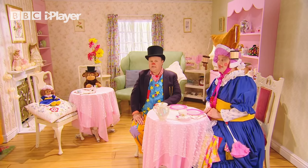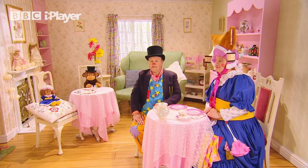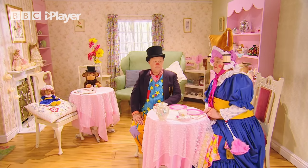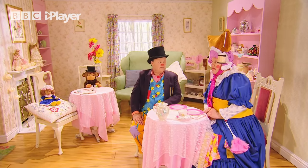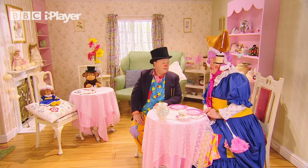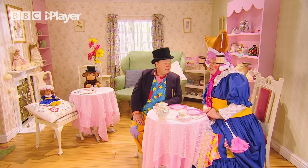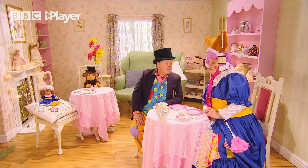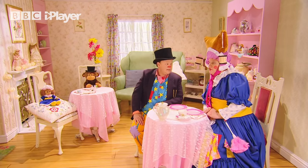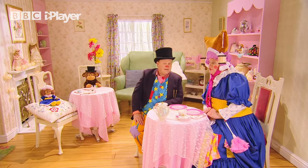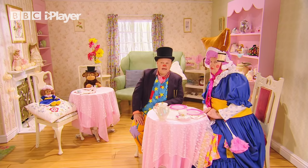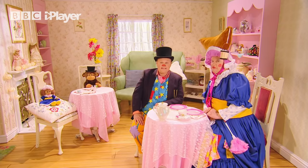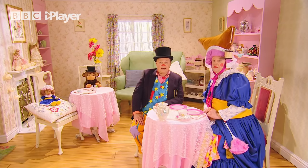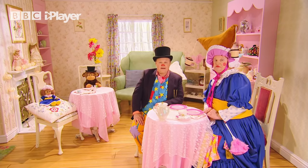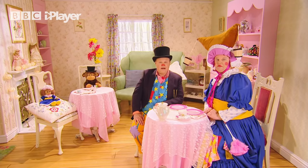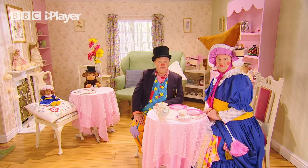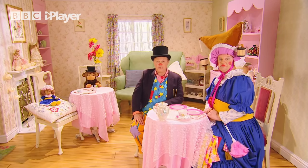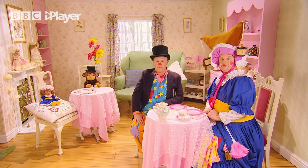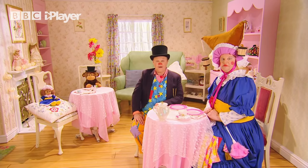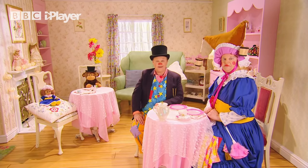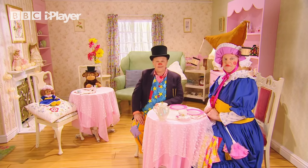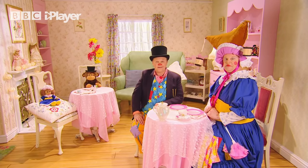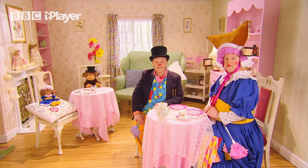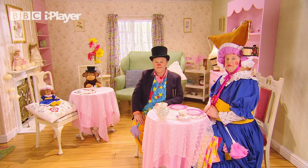he's very new yes i i think you're right